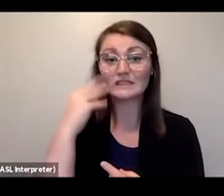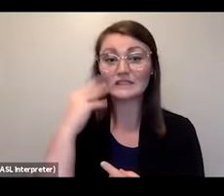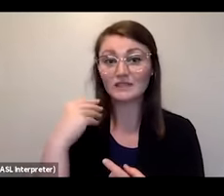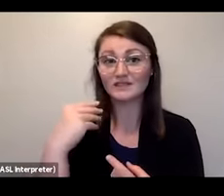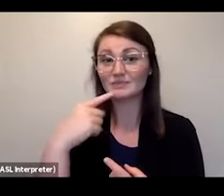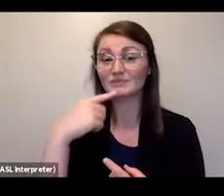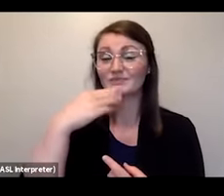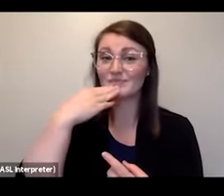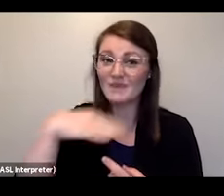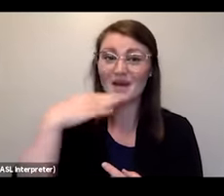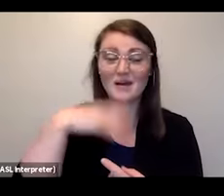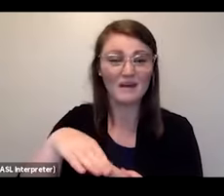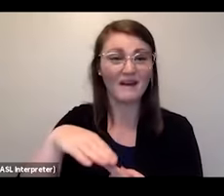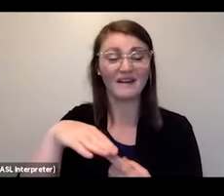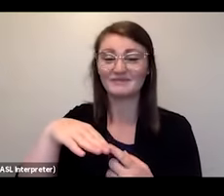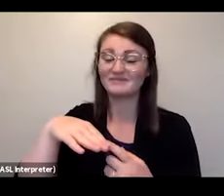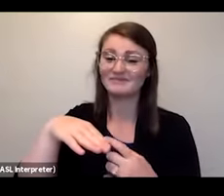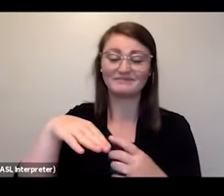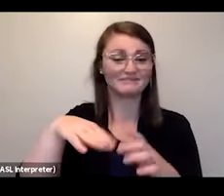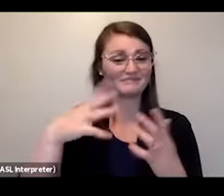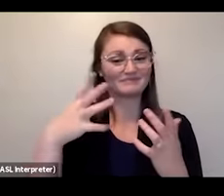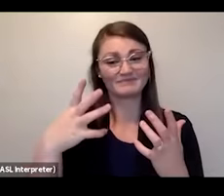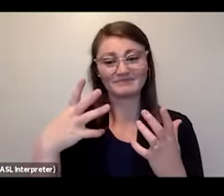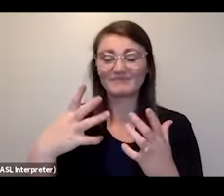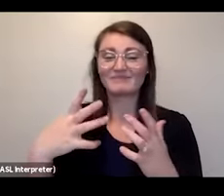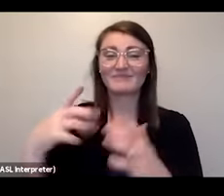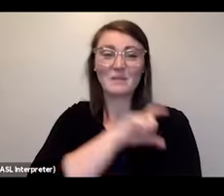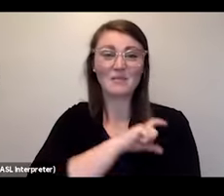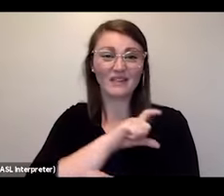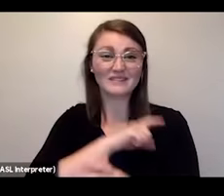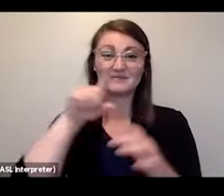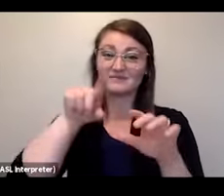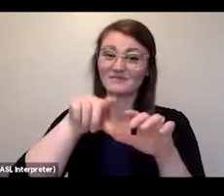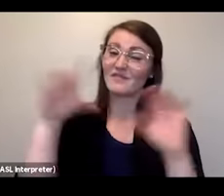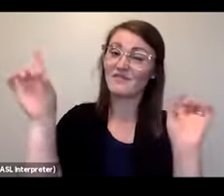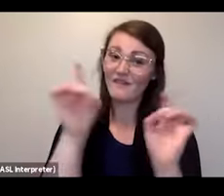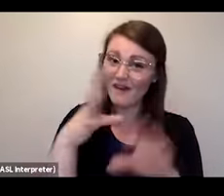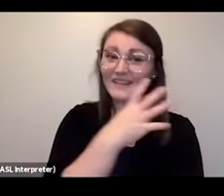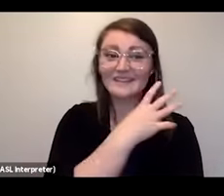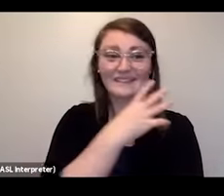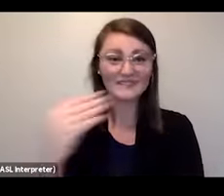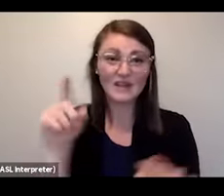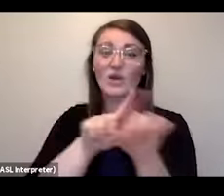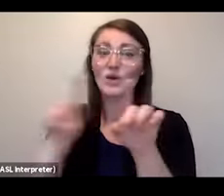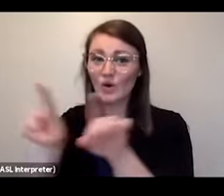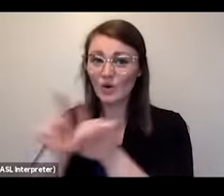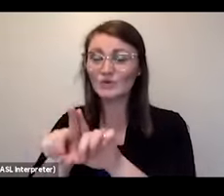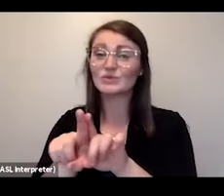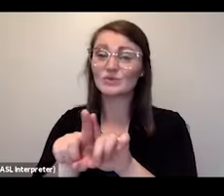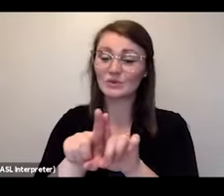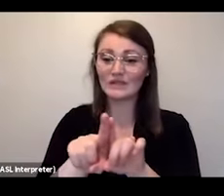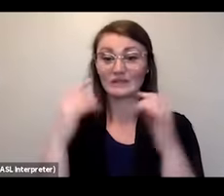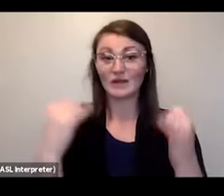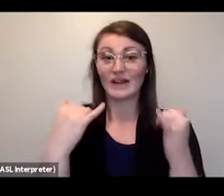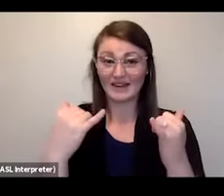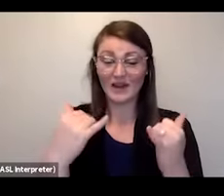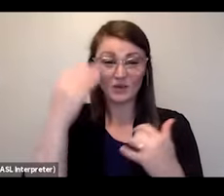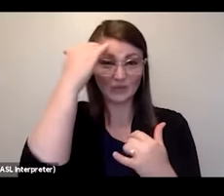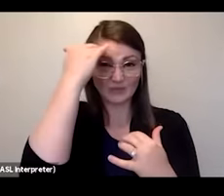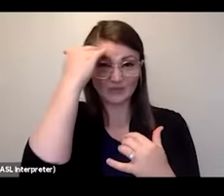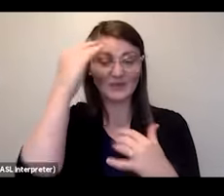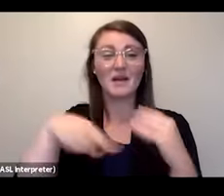that is entrenched in racial bias. I would be remiss if I did not mention this within the context of the current events in our